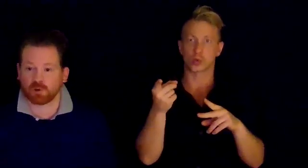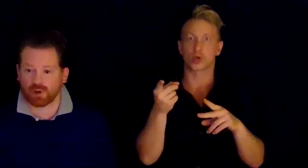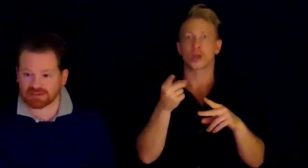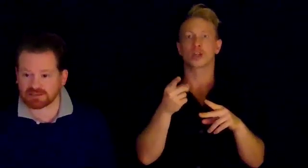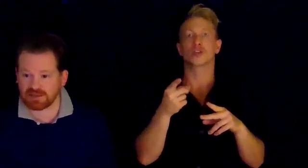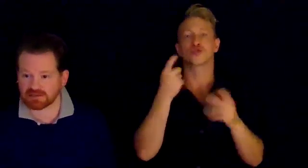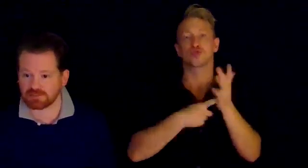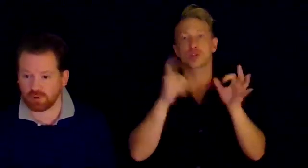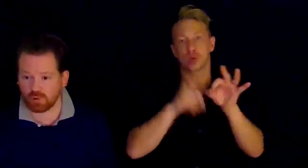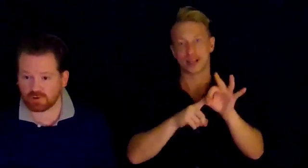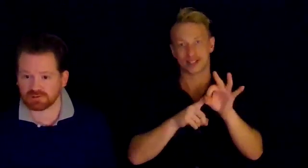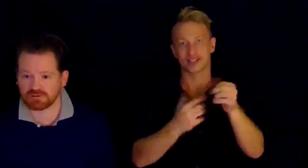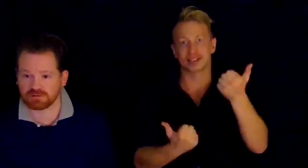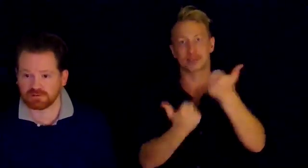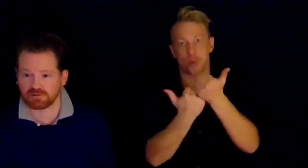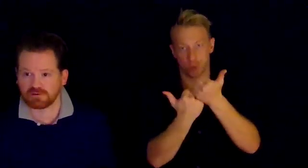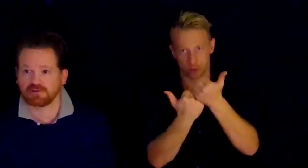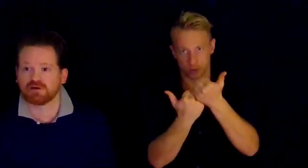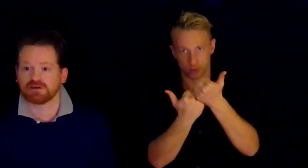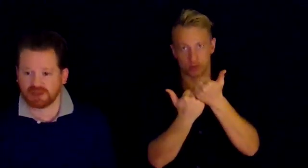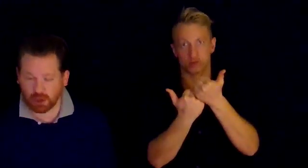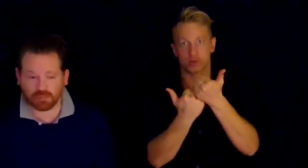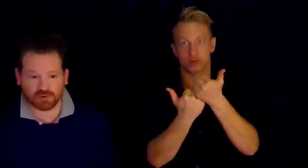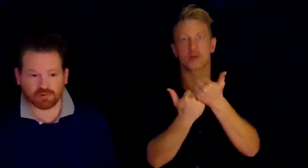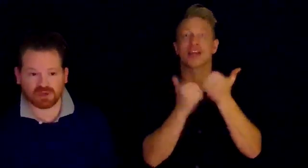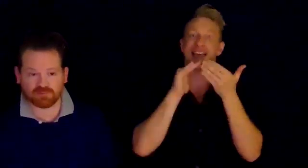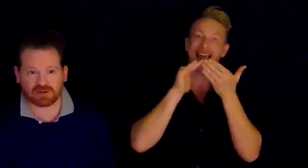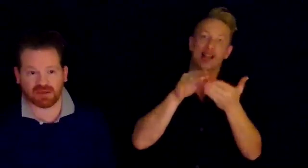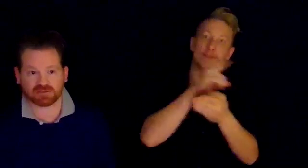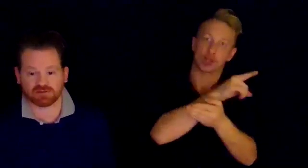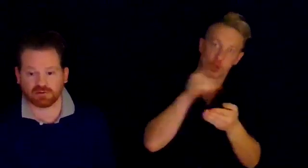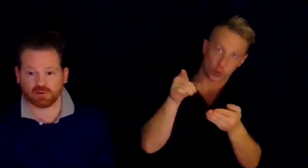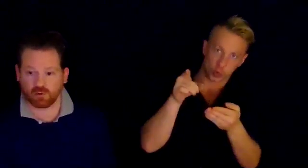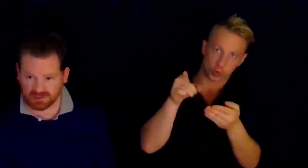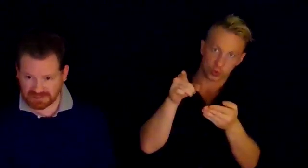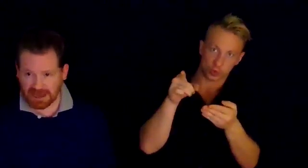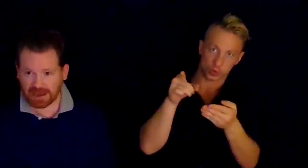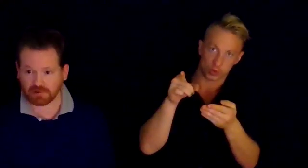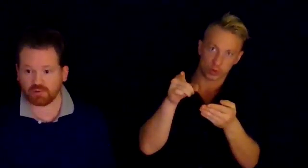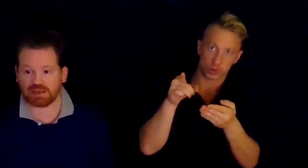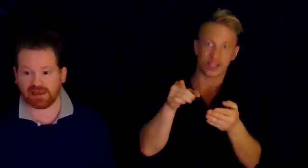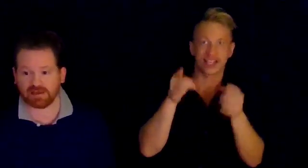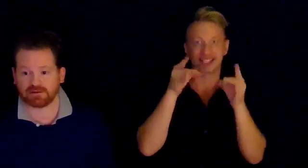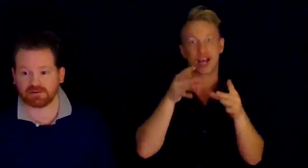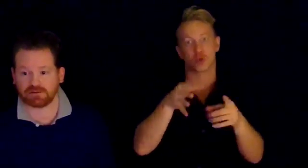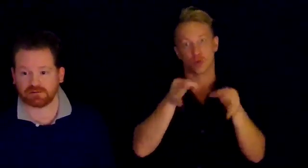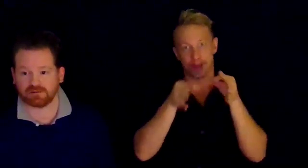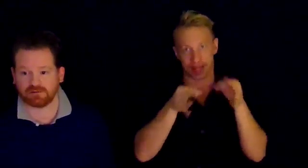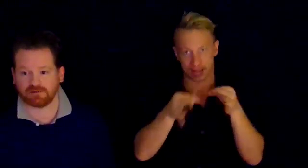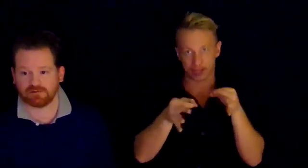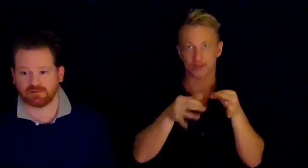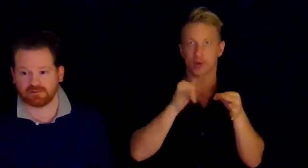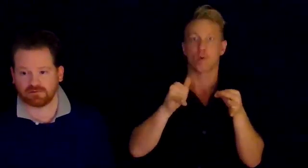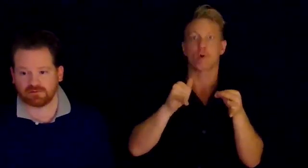to request that support to help you implement or start your plan.